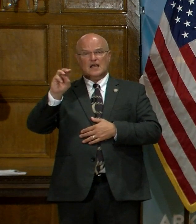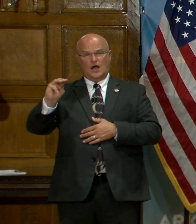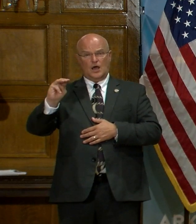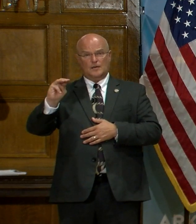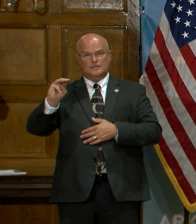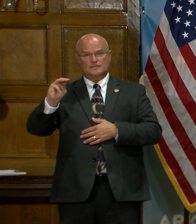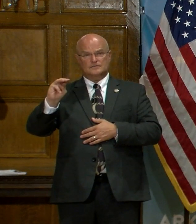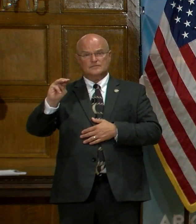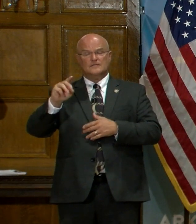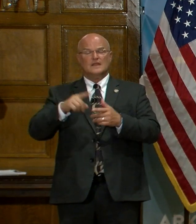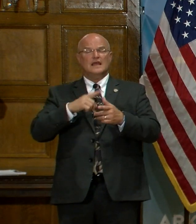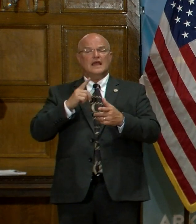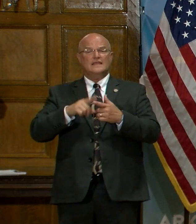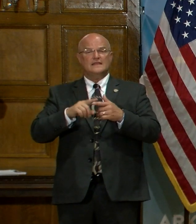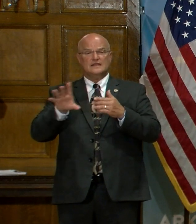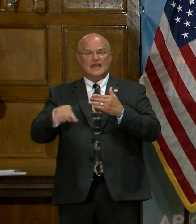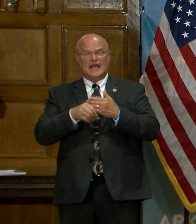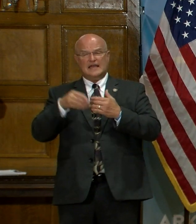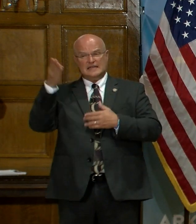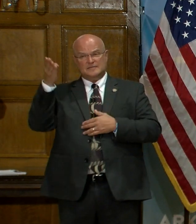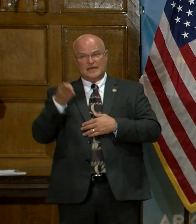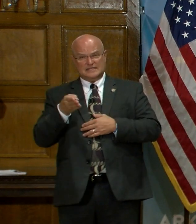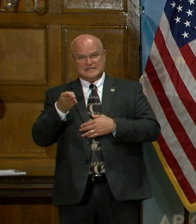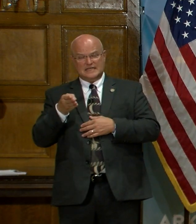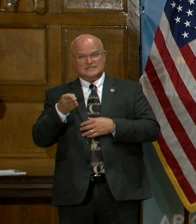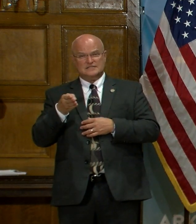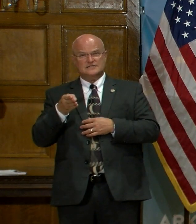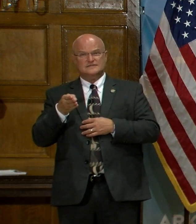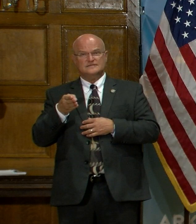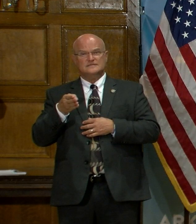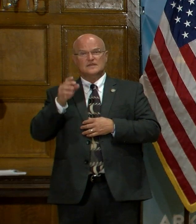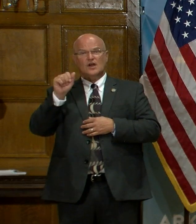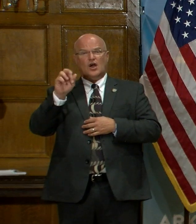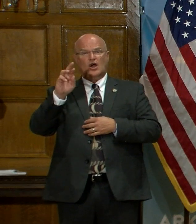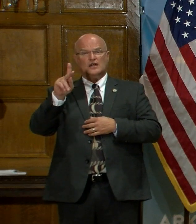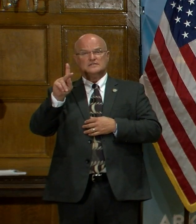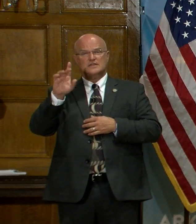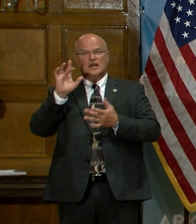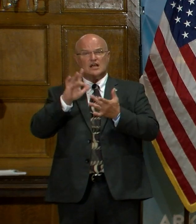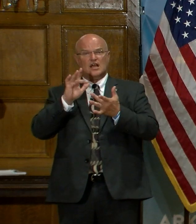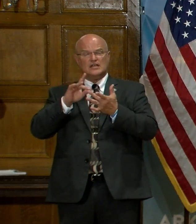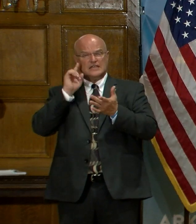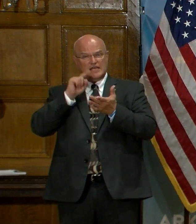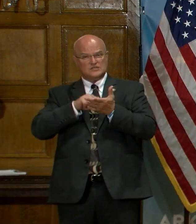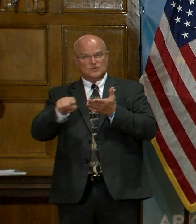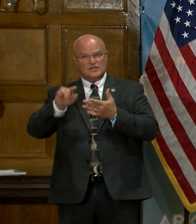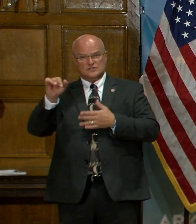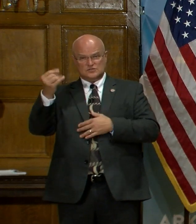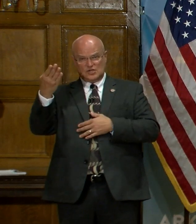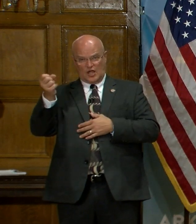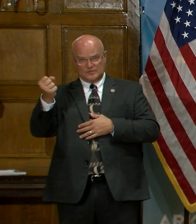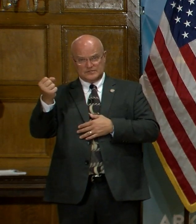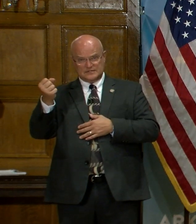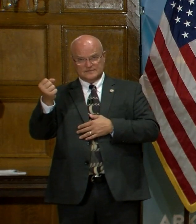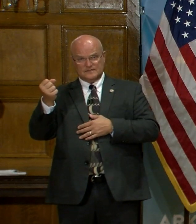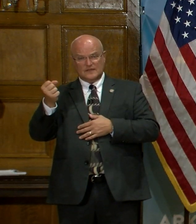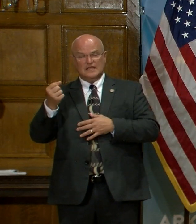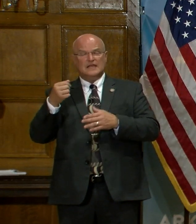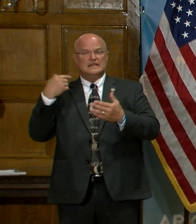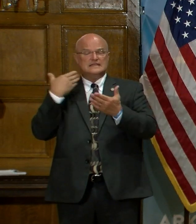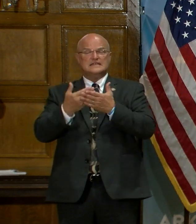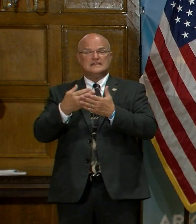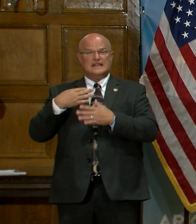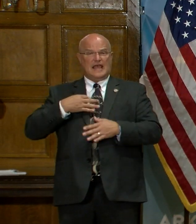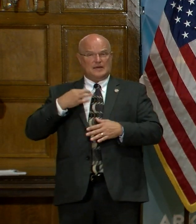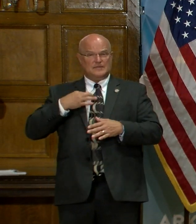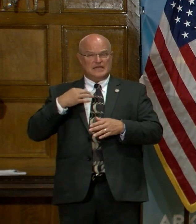www.gdit.com. And then you can add a backslash Arkansas Contact Tracer Jobs to get to